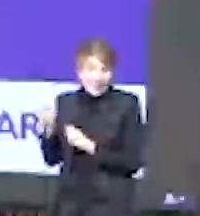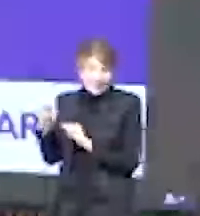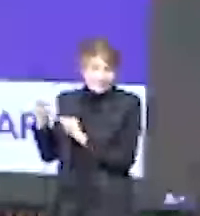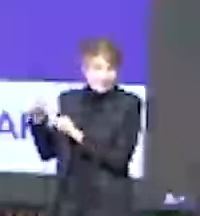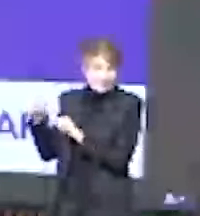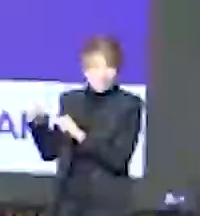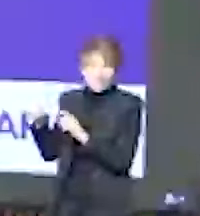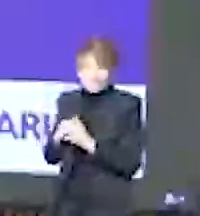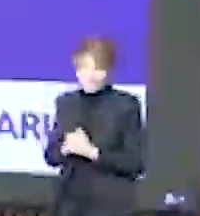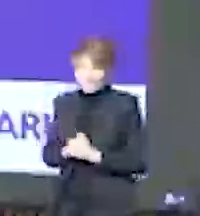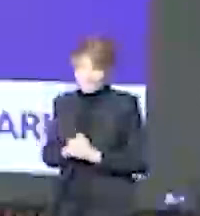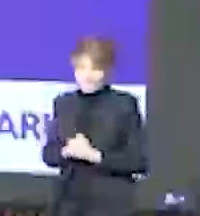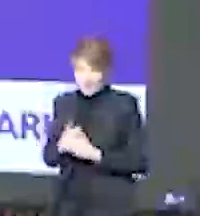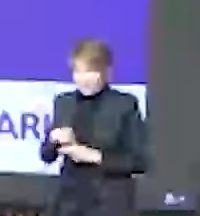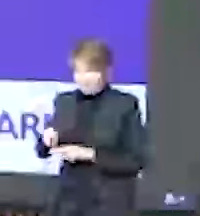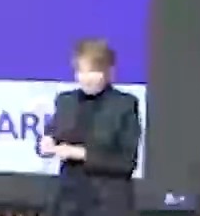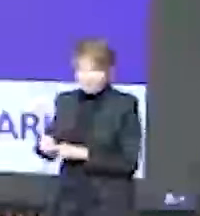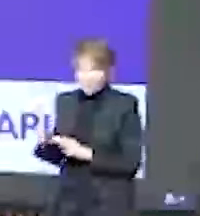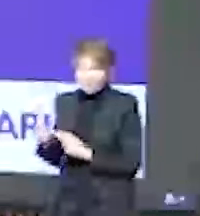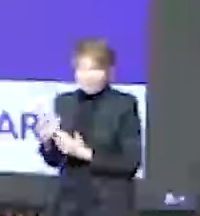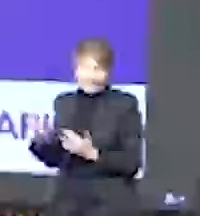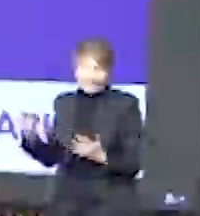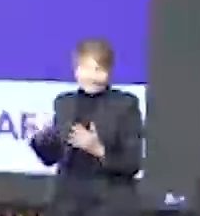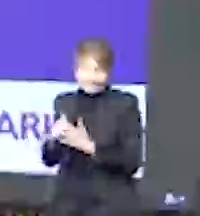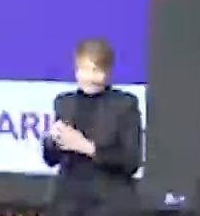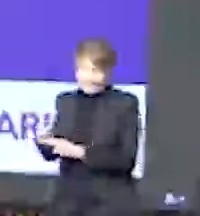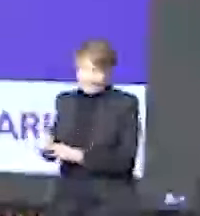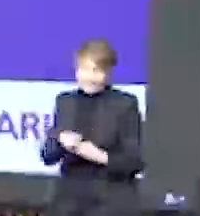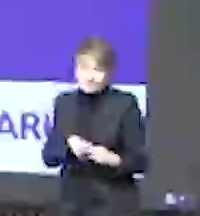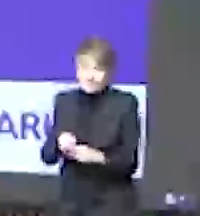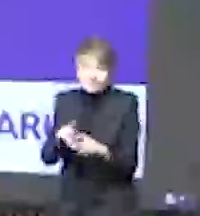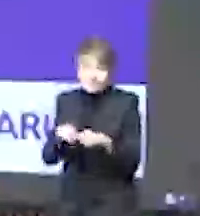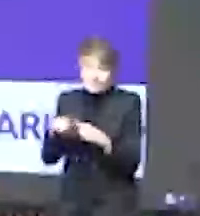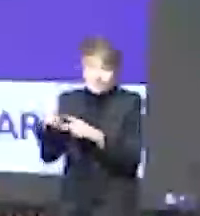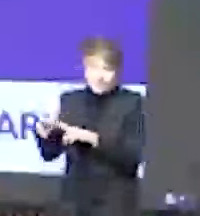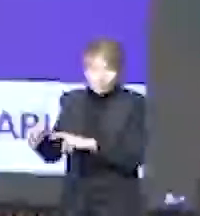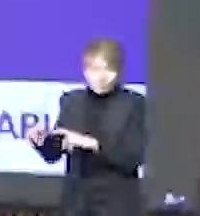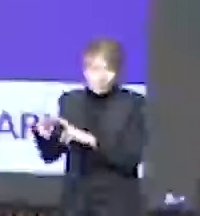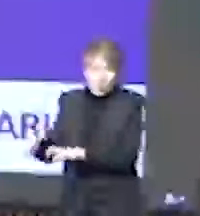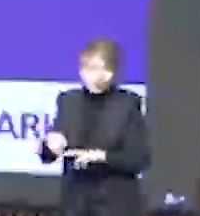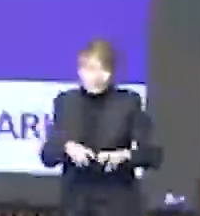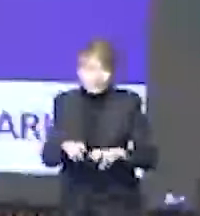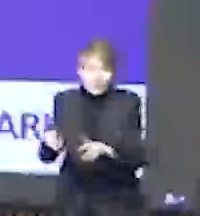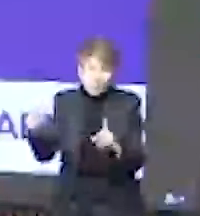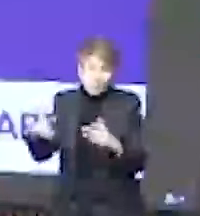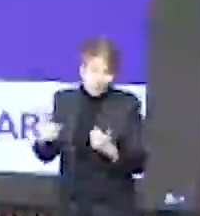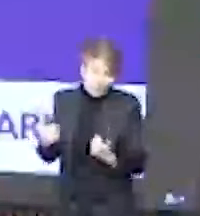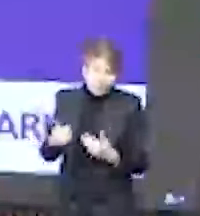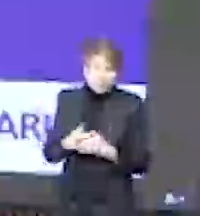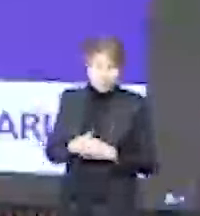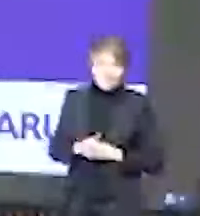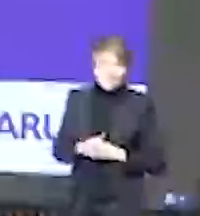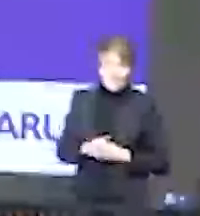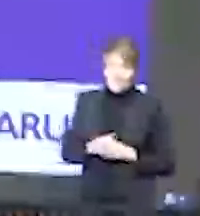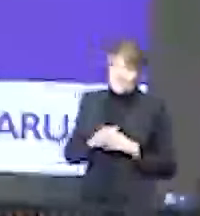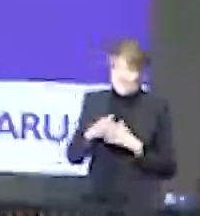that parliamentary committee work. I sit on too many parliamentary committees and inquiries to mention at the moment, but that's a good way. But also we